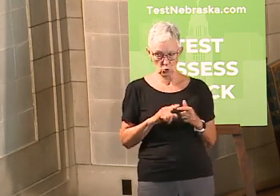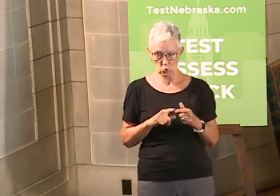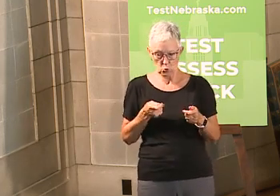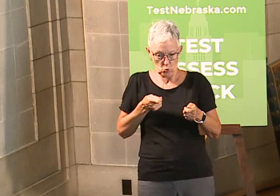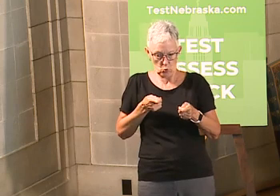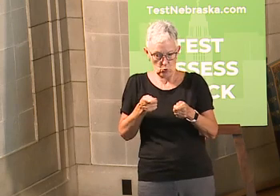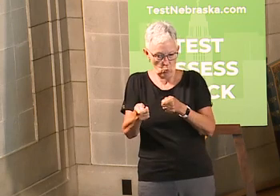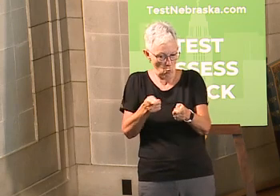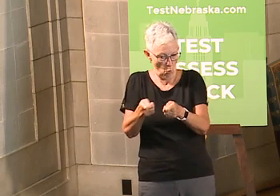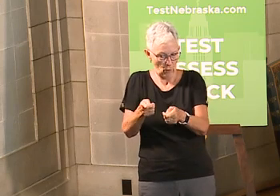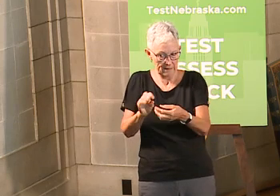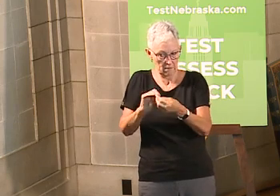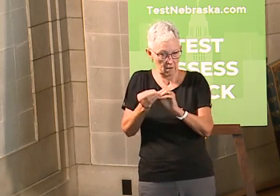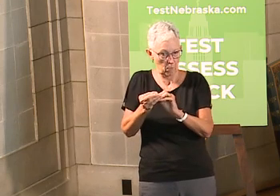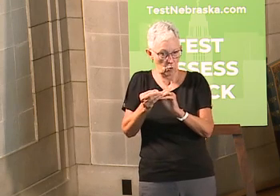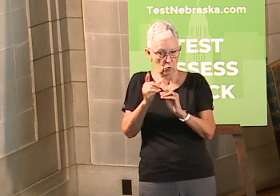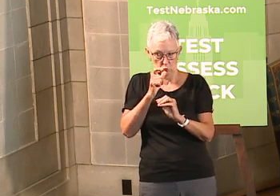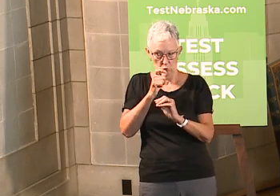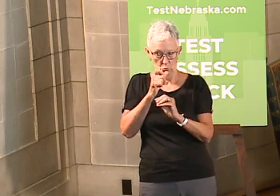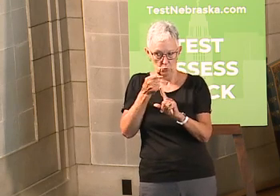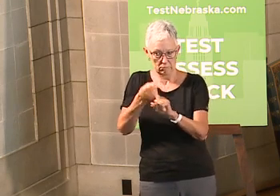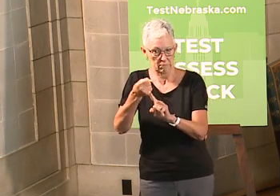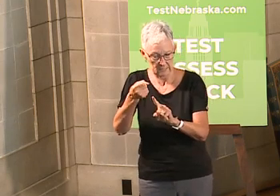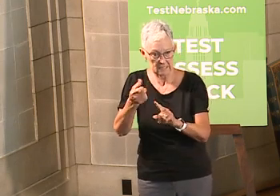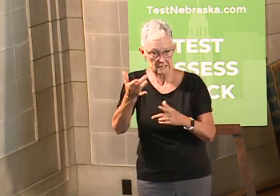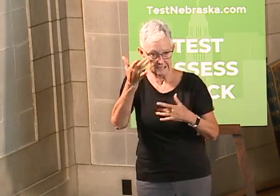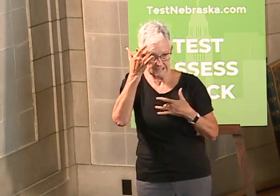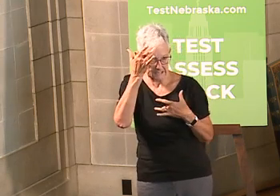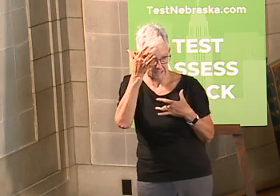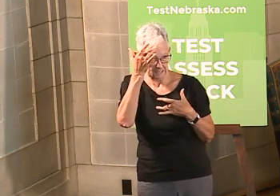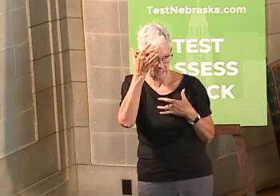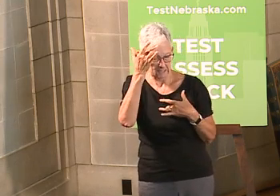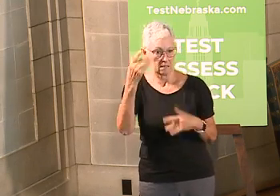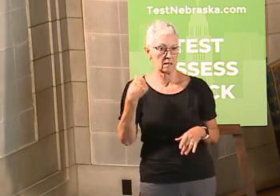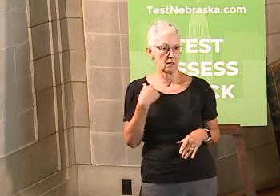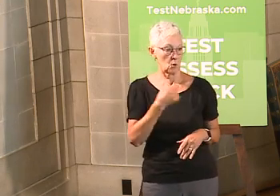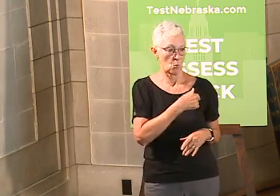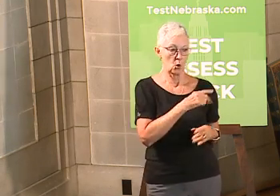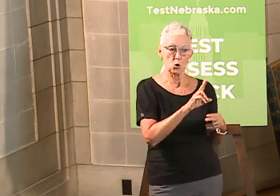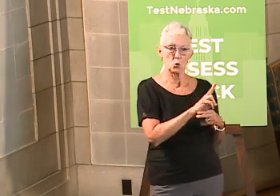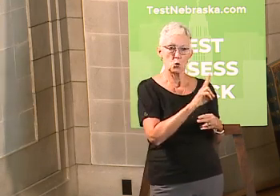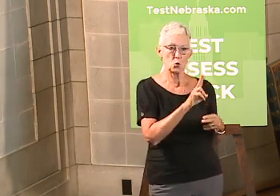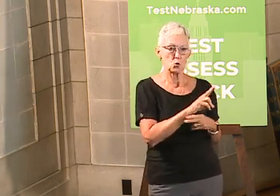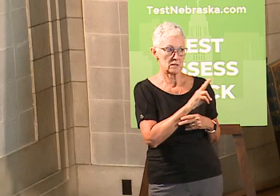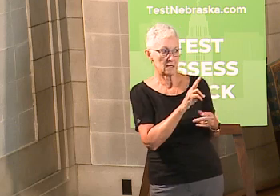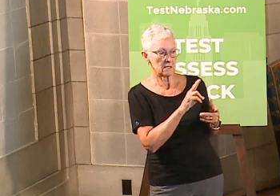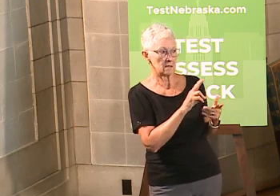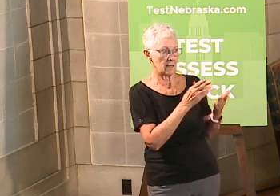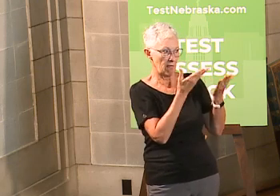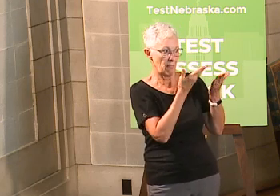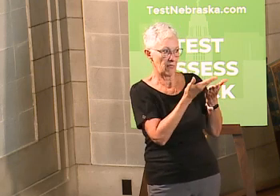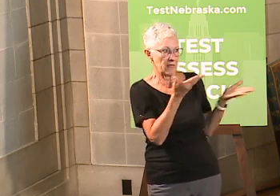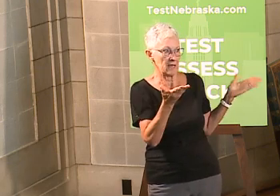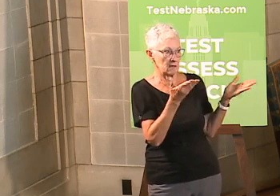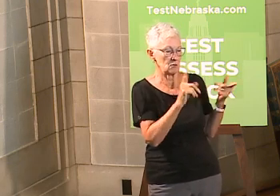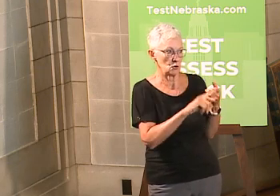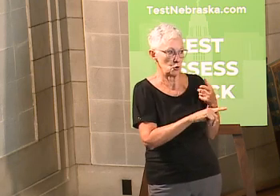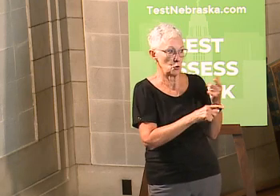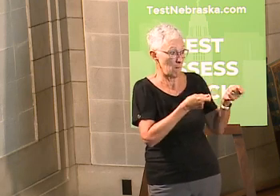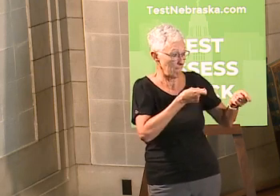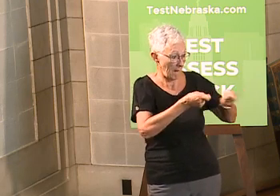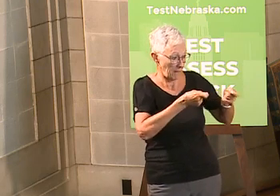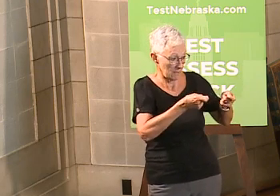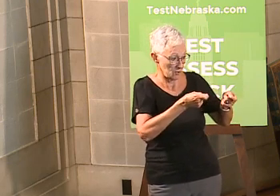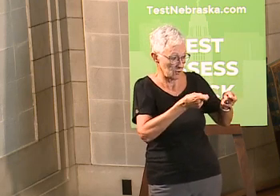to a more normal life. We're implementing the tools that epidemiologists use every day to combat all sorts of outbreaks, which is